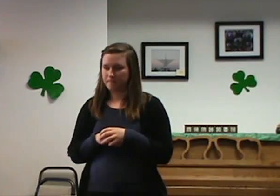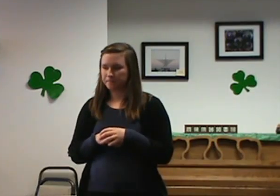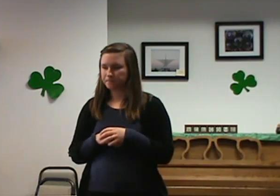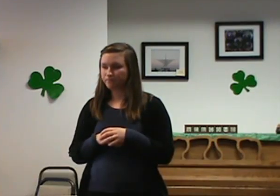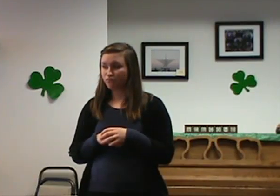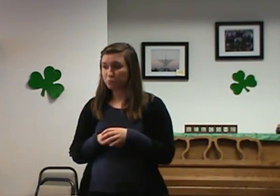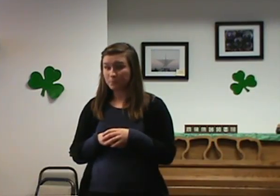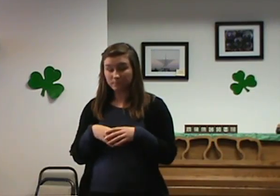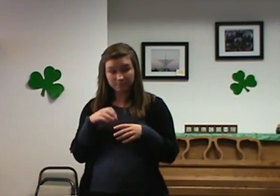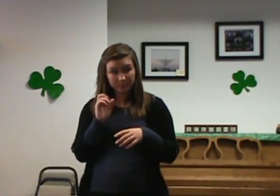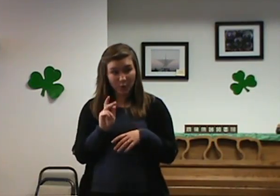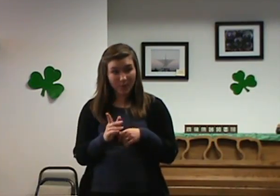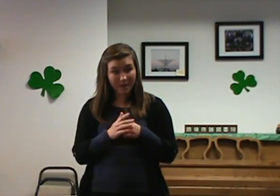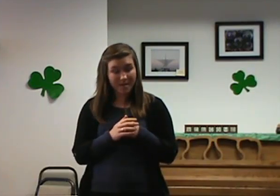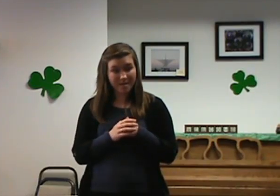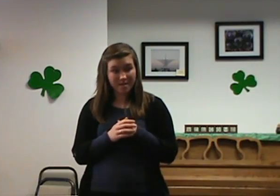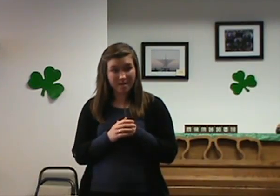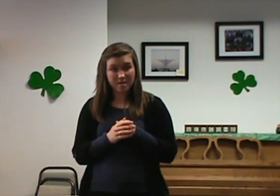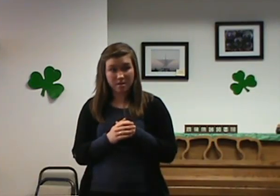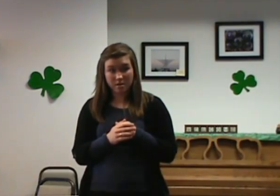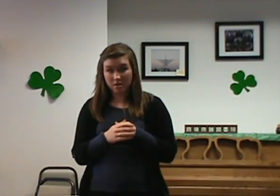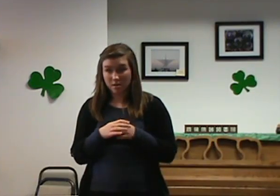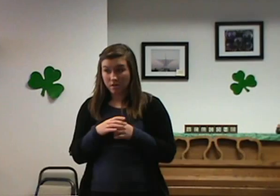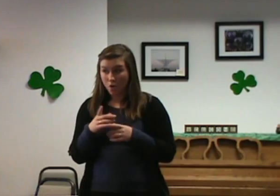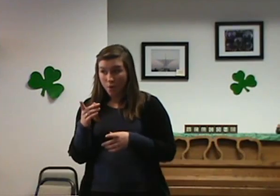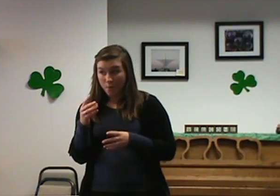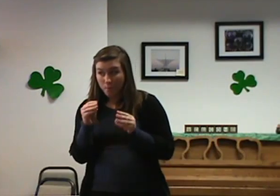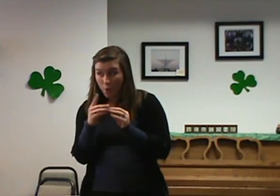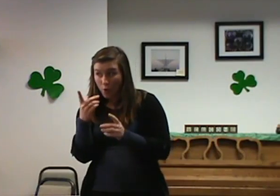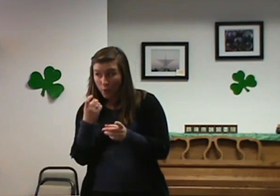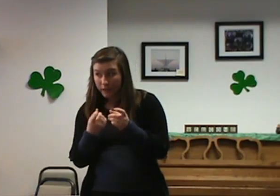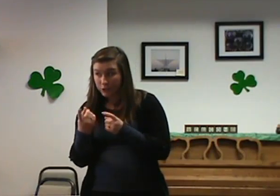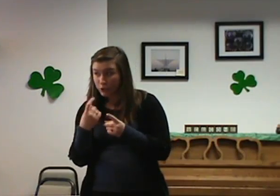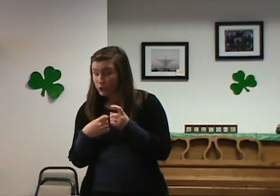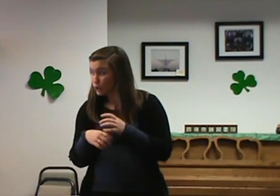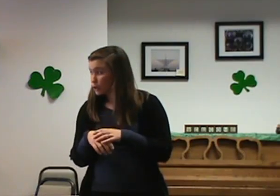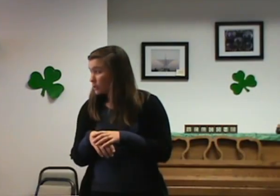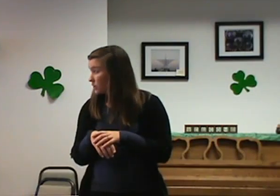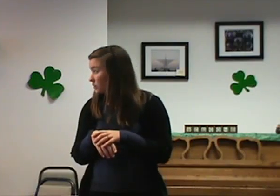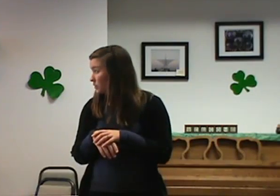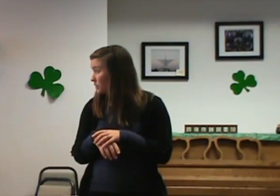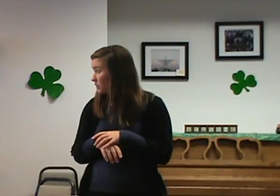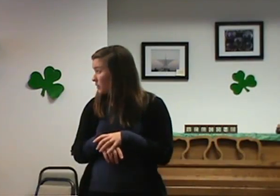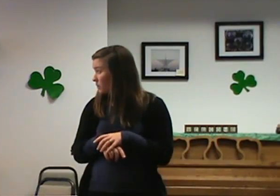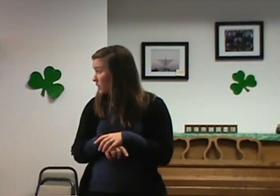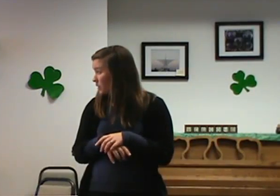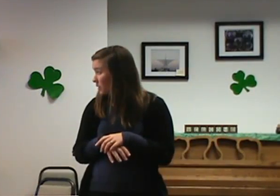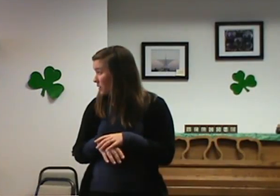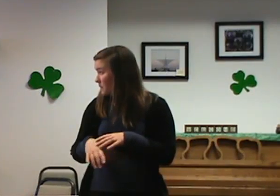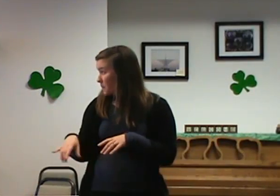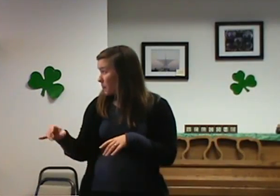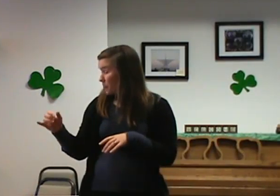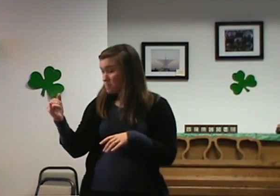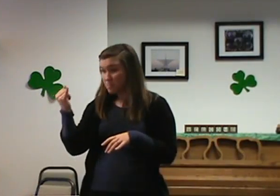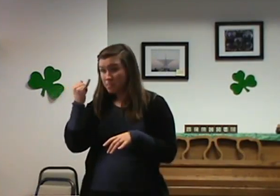All right, well, any other questions? Well, if you're out and about, and you're welcome to stop in at the store,